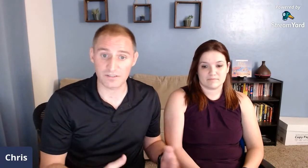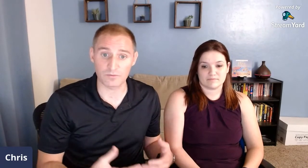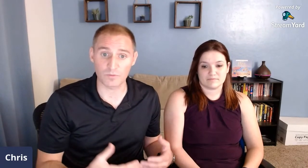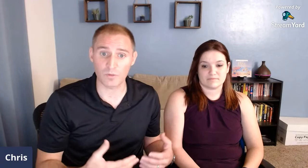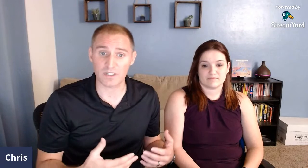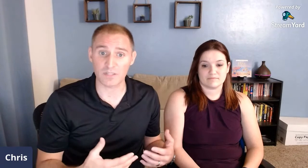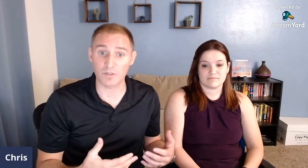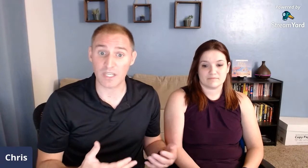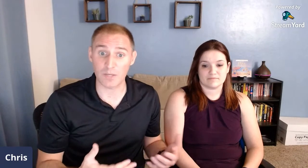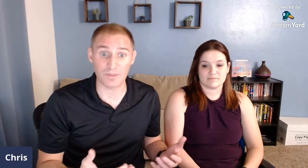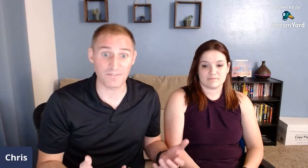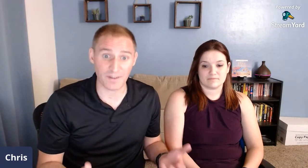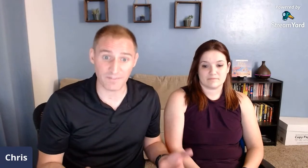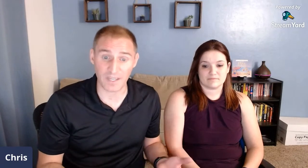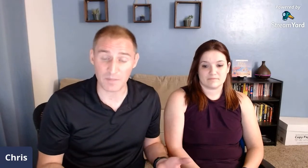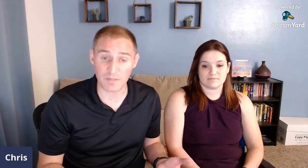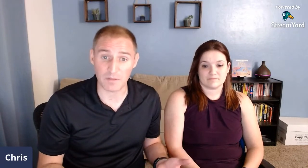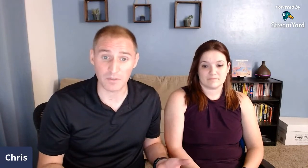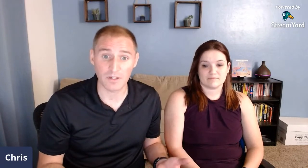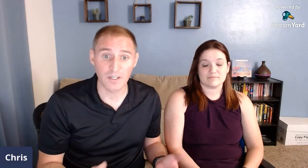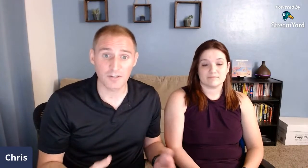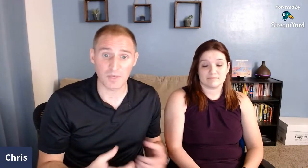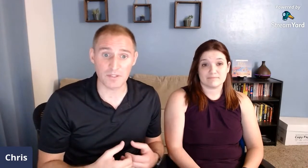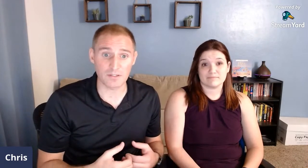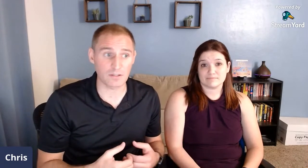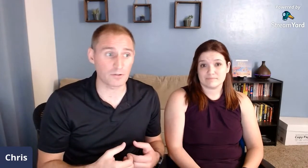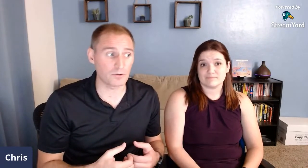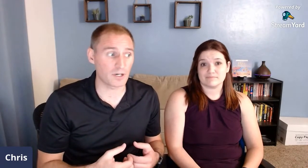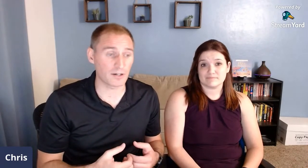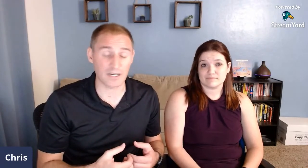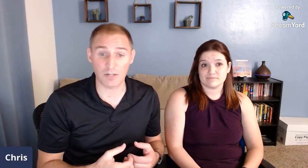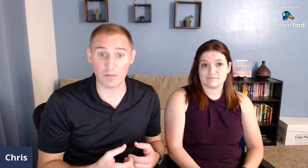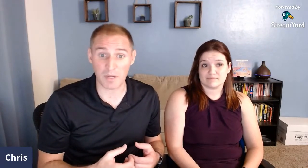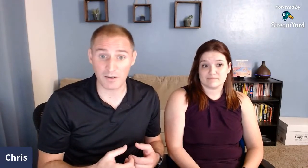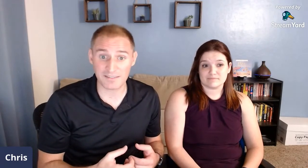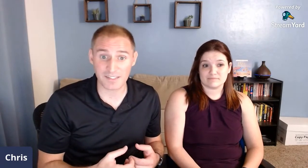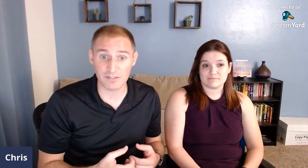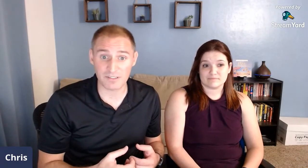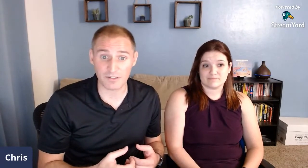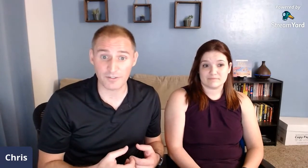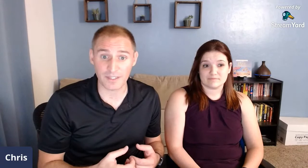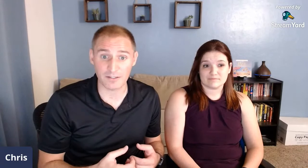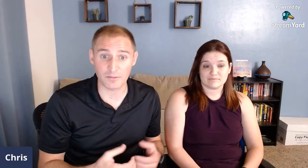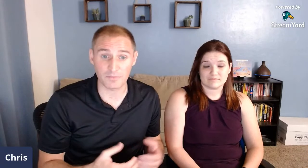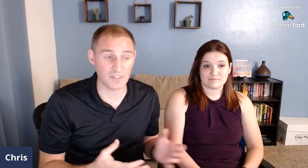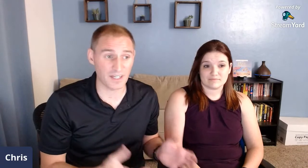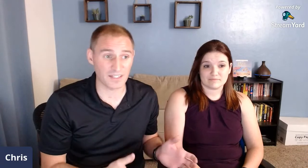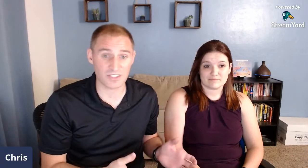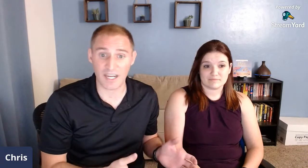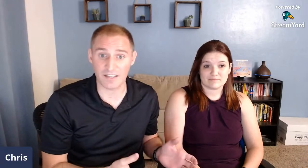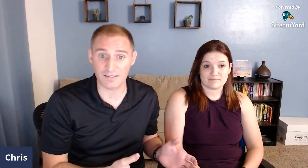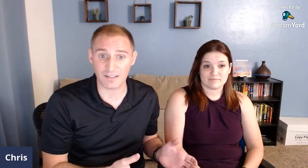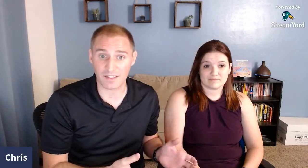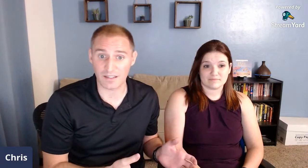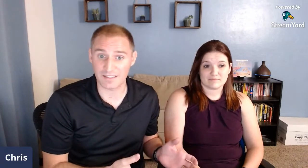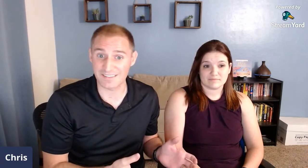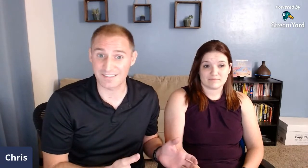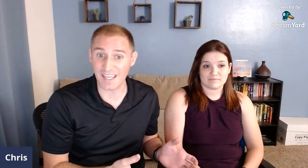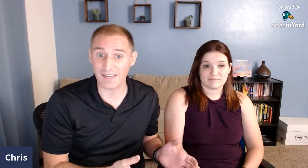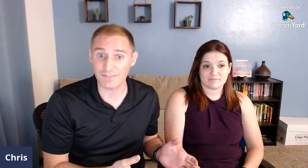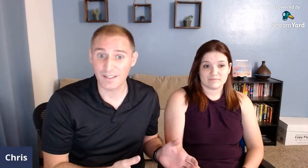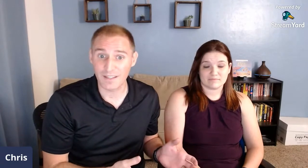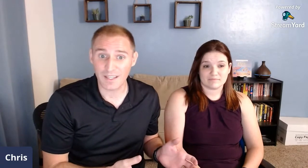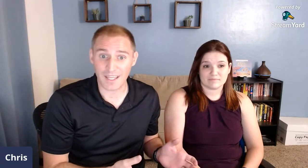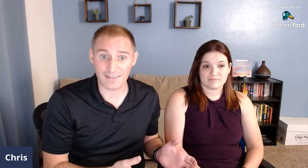with a student. We want to communicate with a family member. Maybe you are hearing parents and you just learned that your child